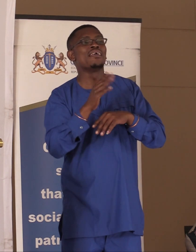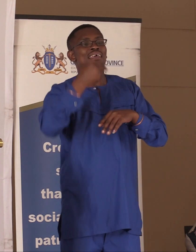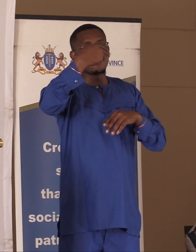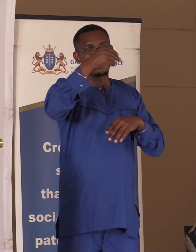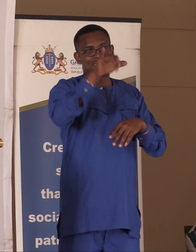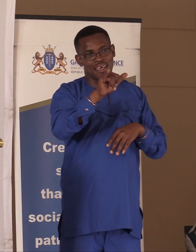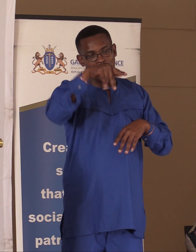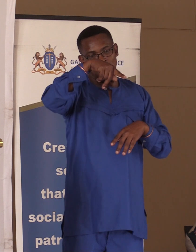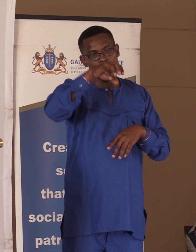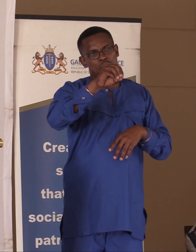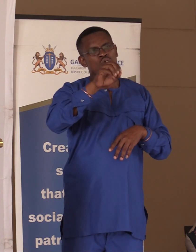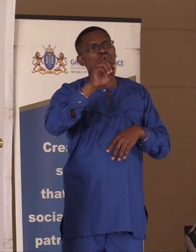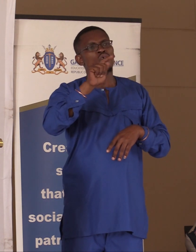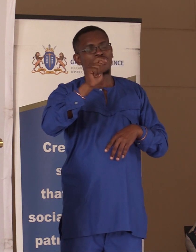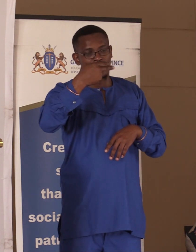hypothermia.